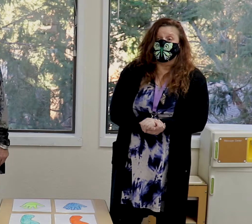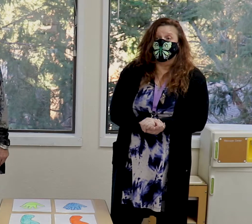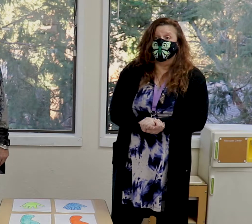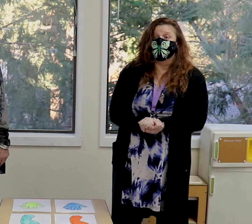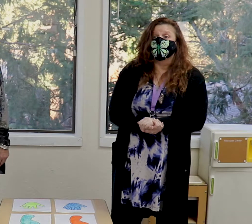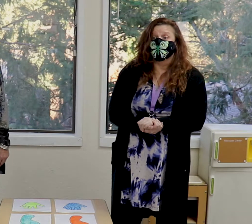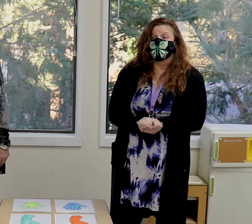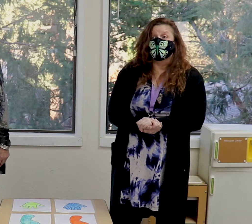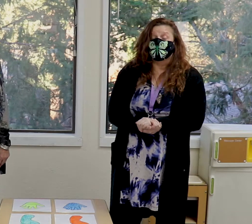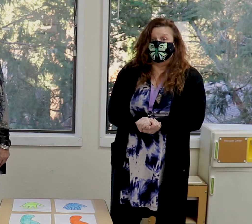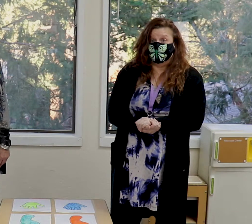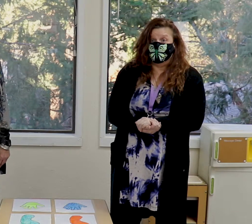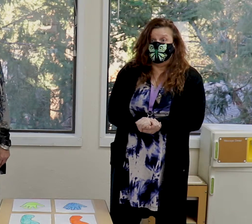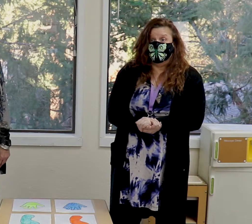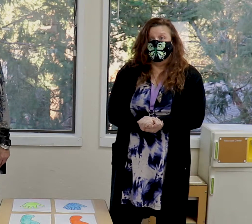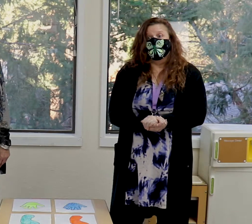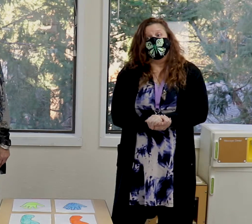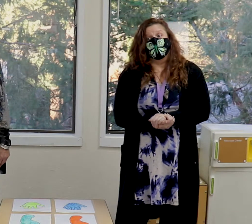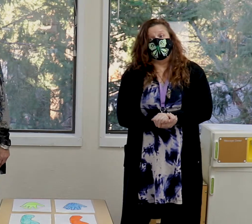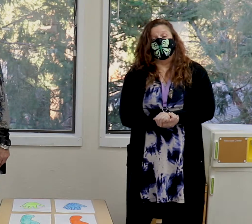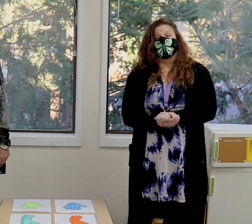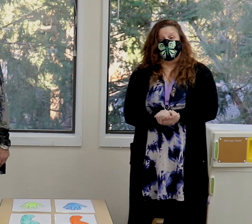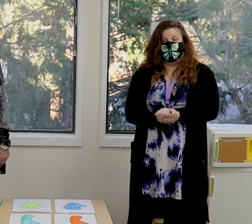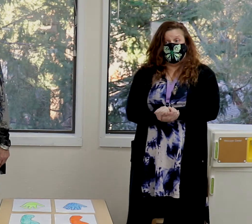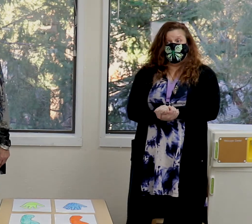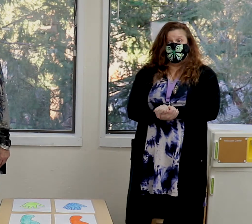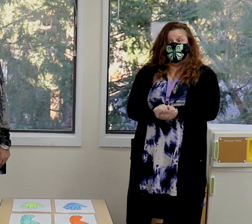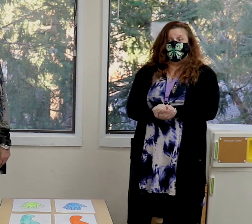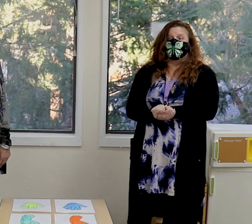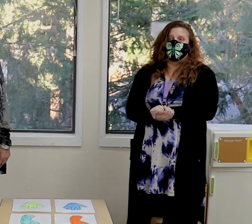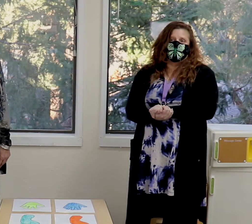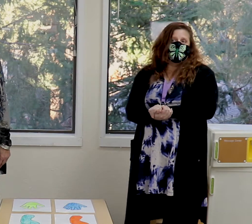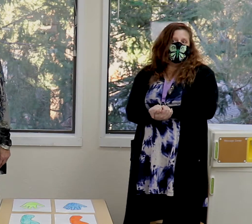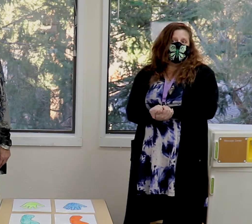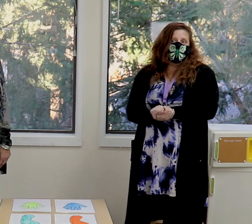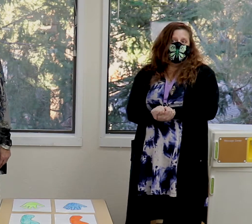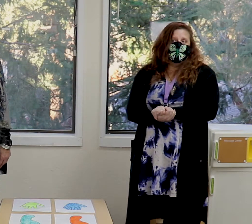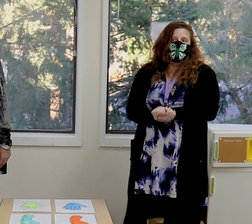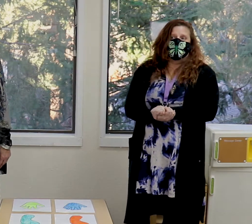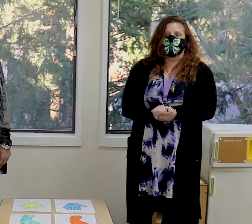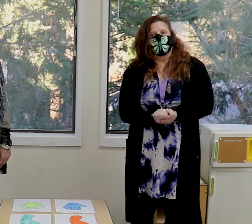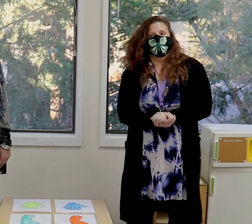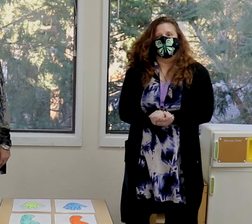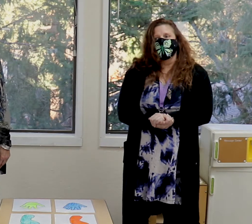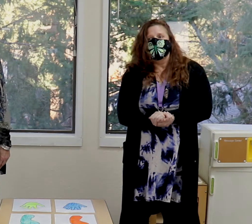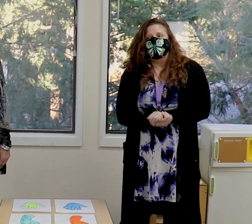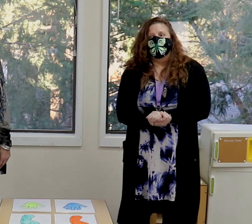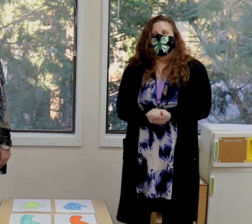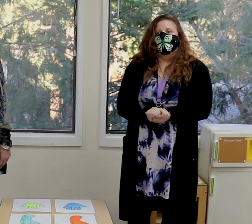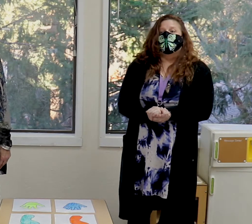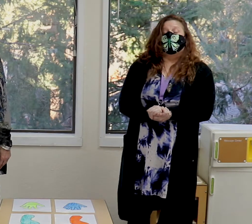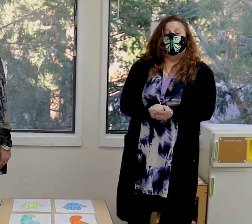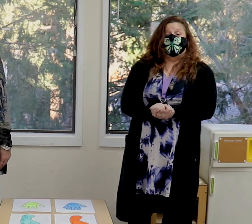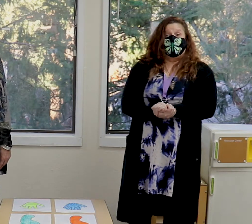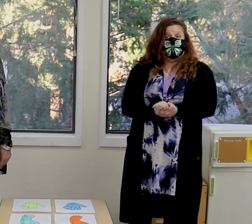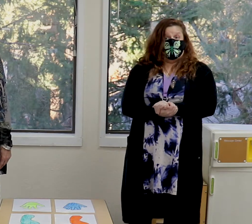possible different activities could be jumping jacks, follow the leader, running in place, or animal